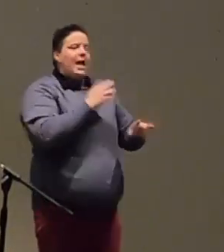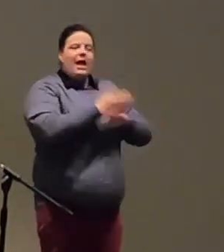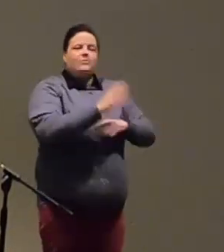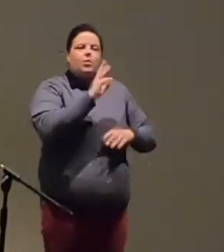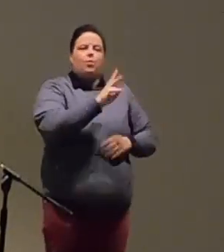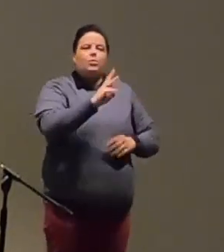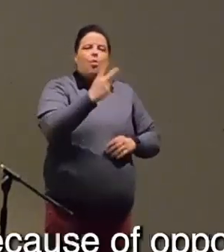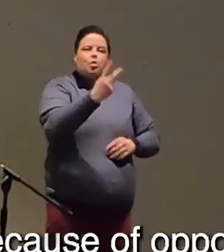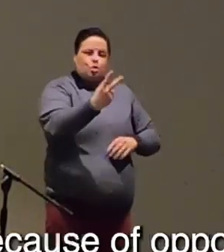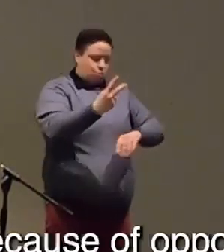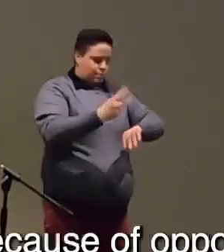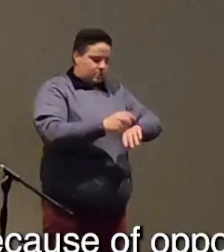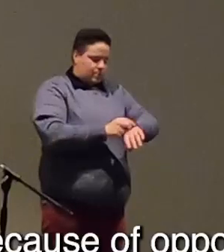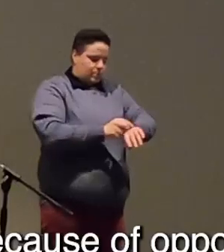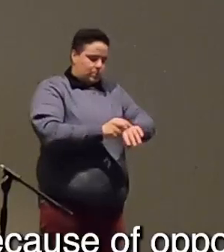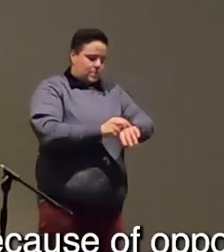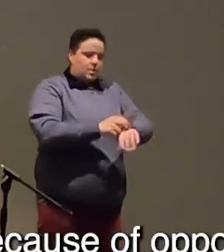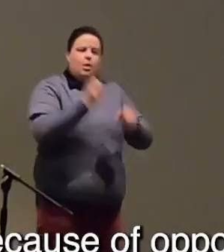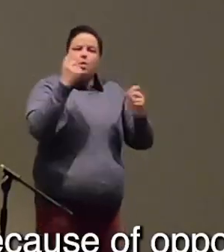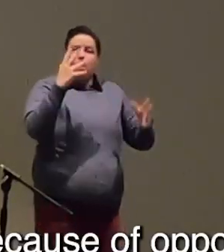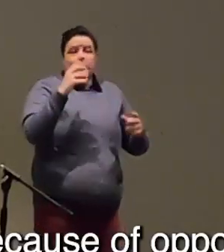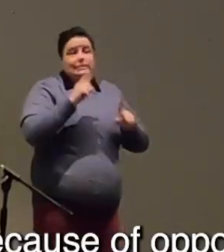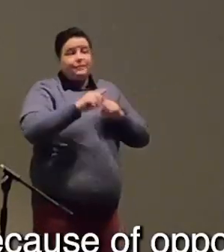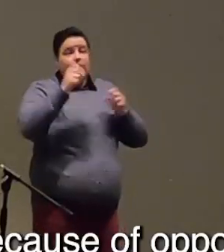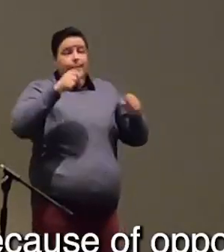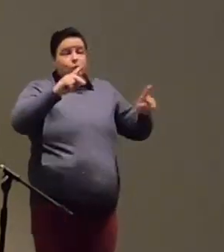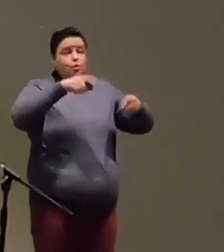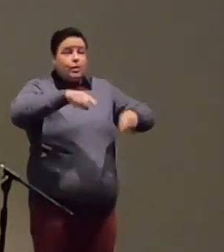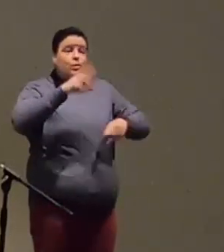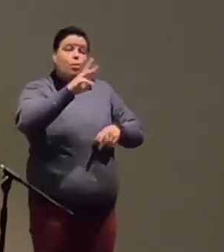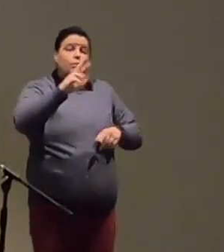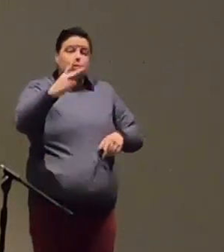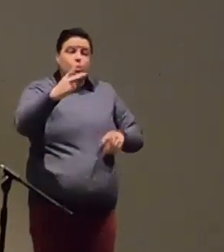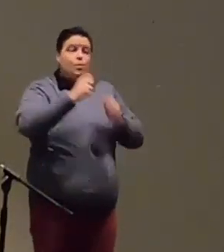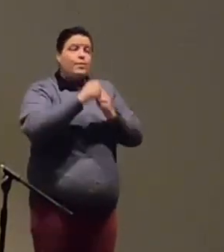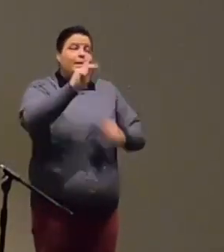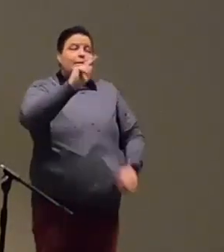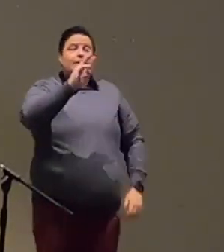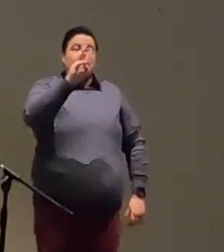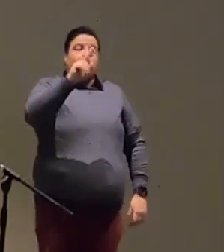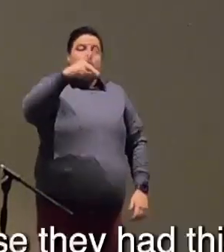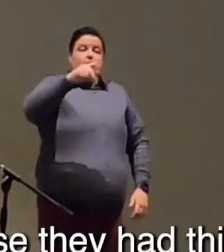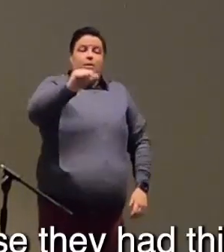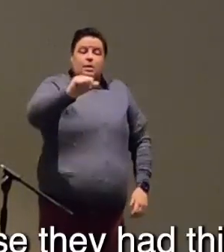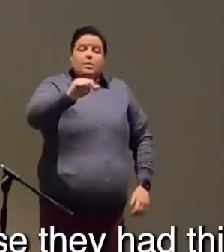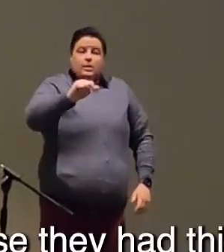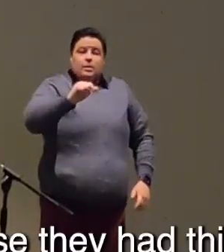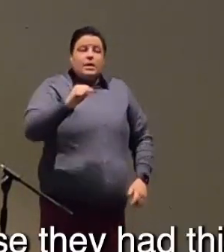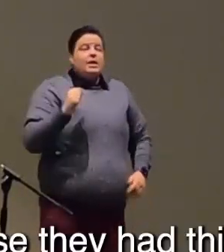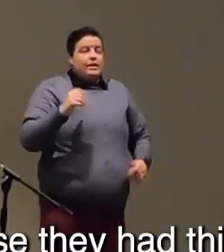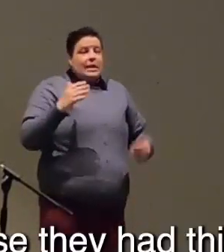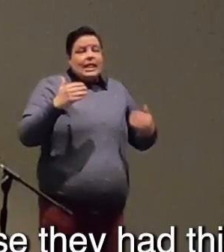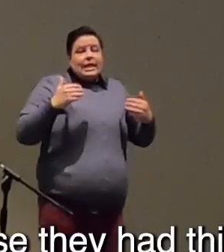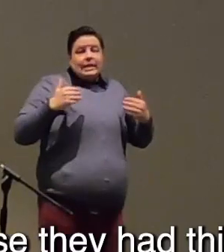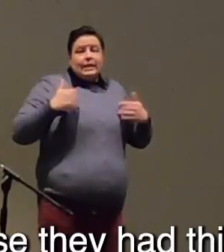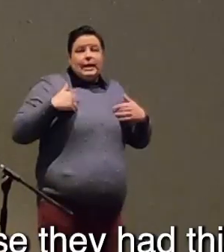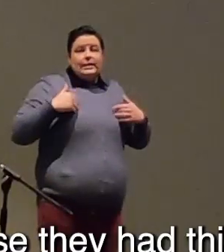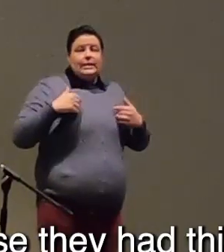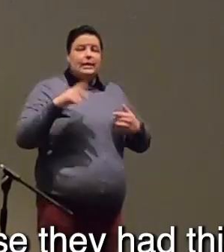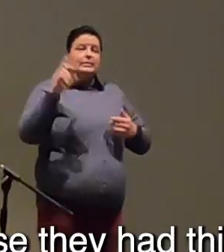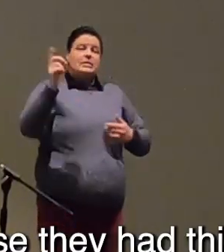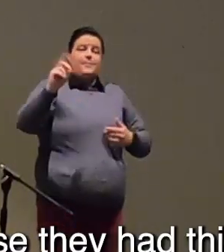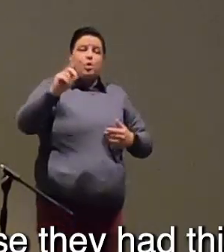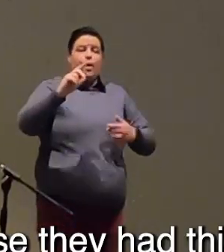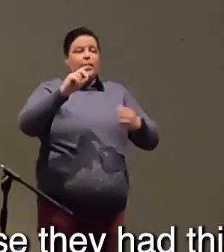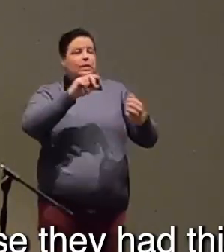II. Because of opportunities during World War II with the WPA and employing, because they had this